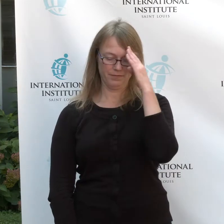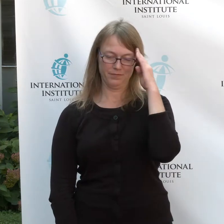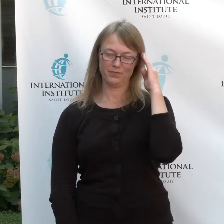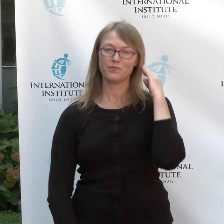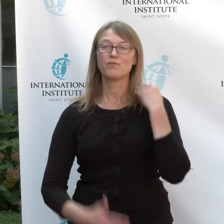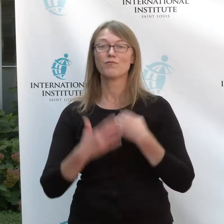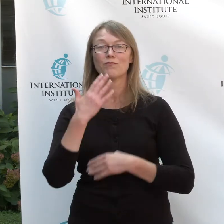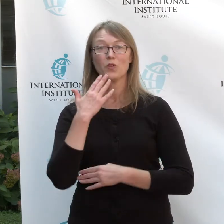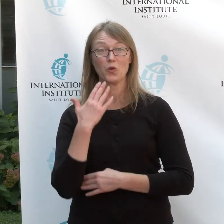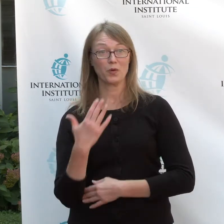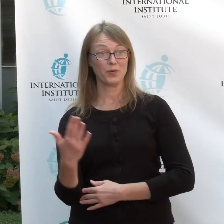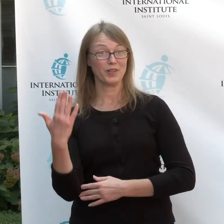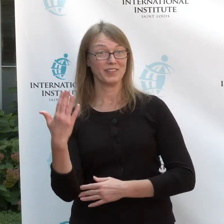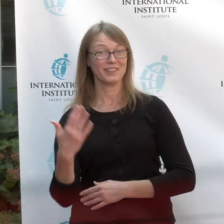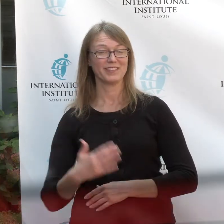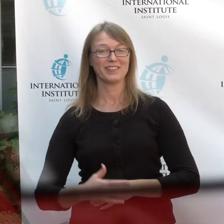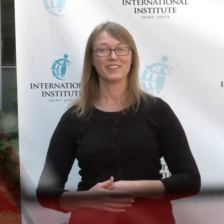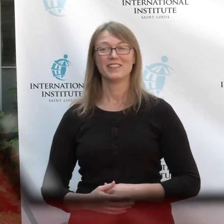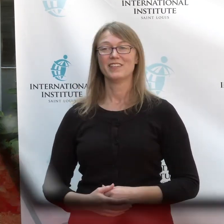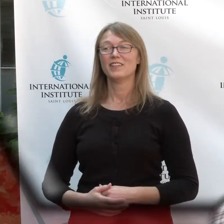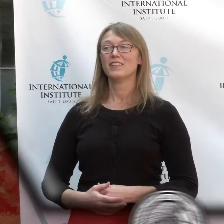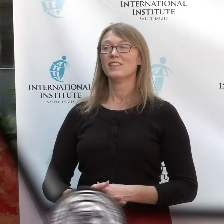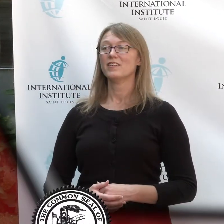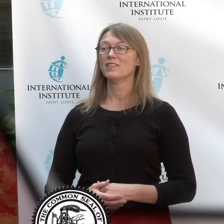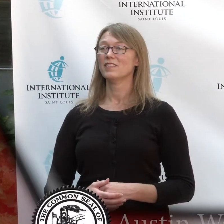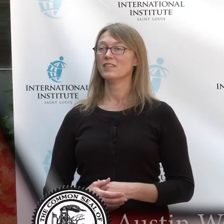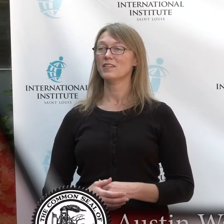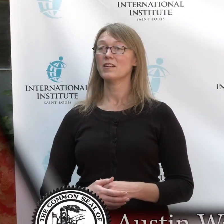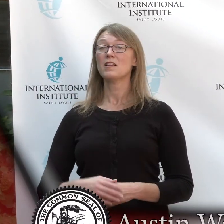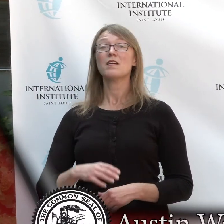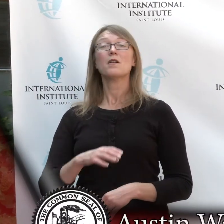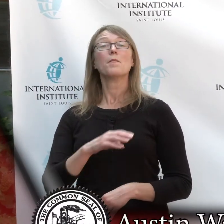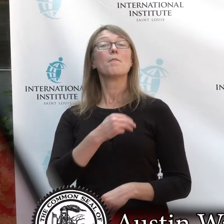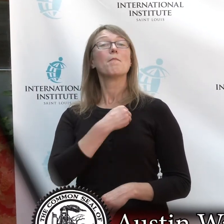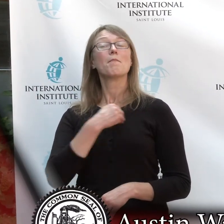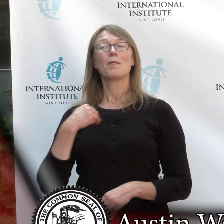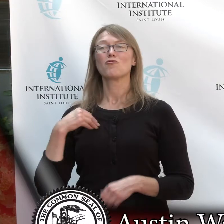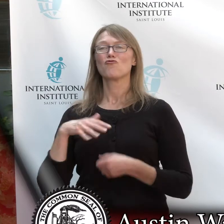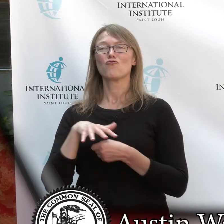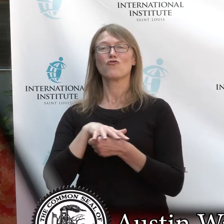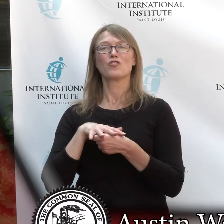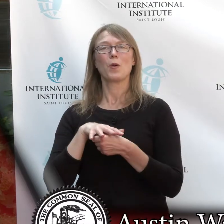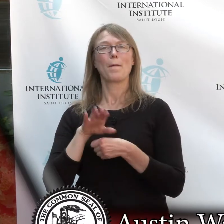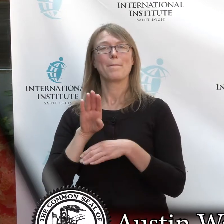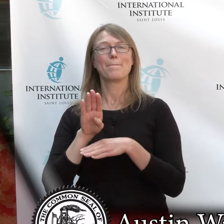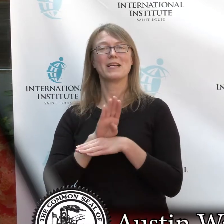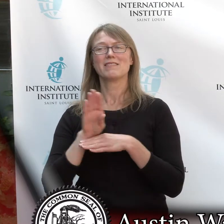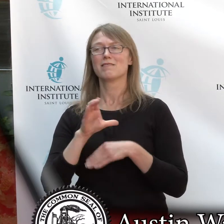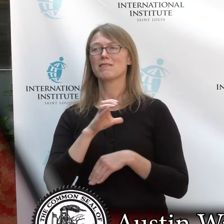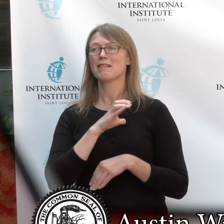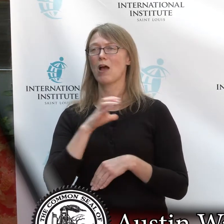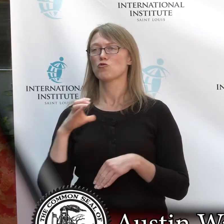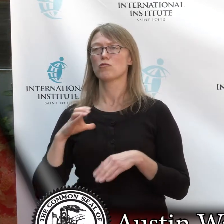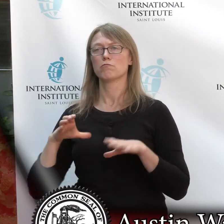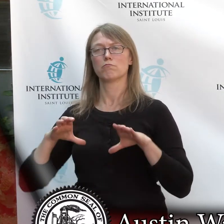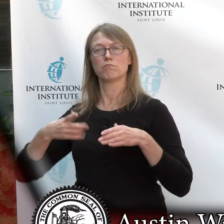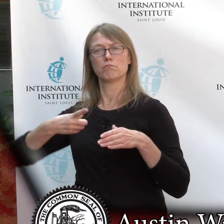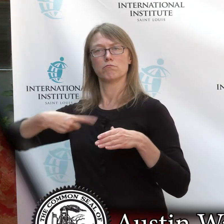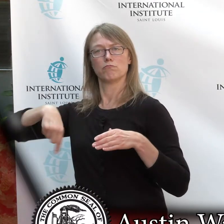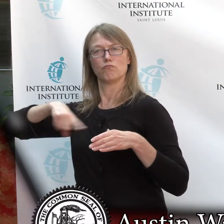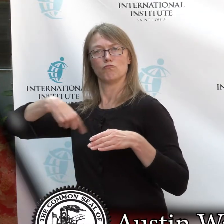Good morning. On behalf of our members at the Regional Business Council, our hearts go out to the people of